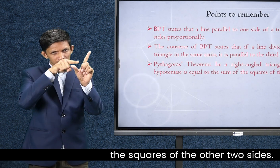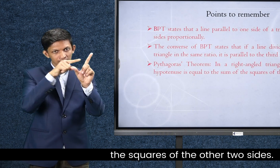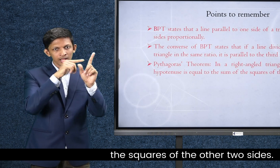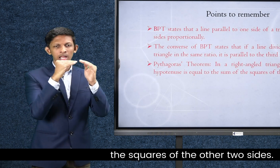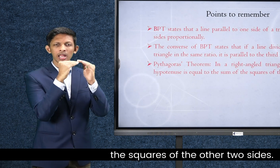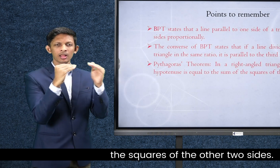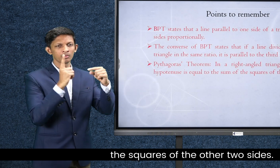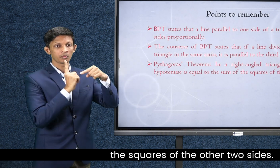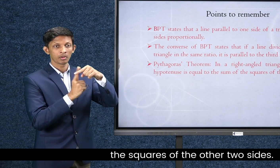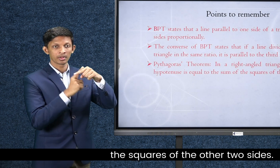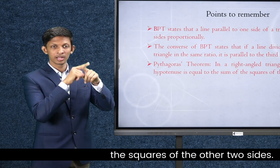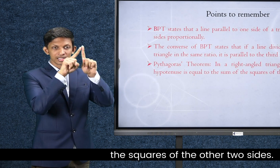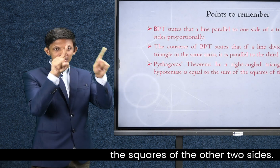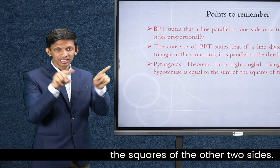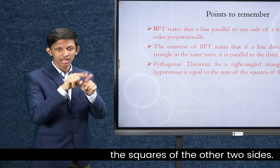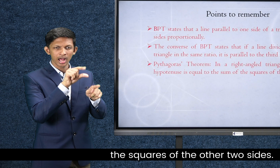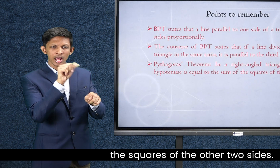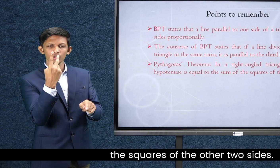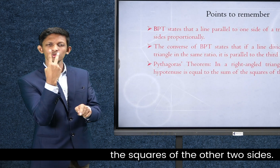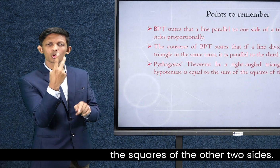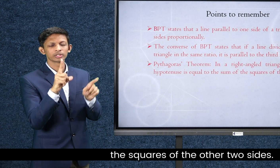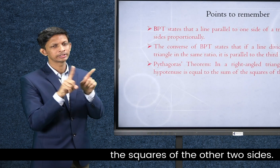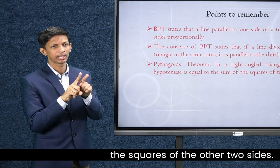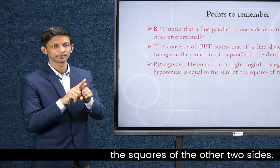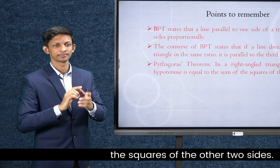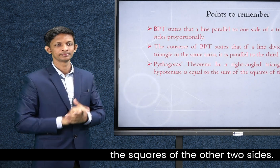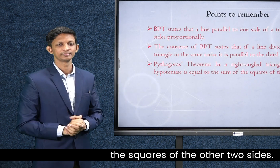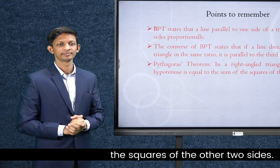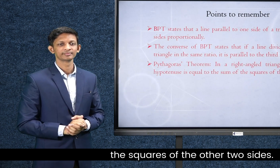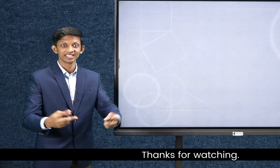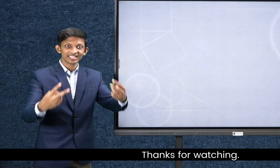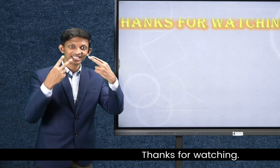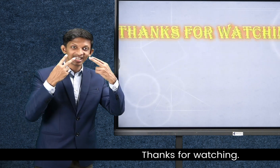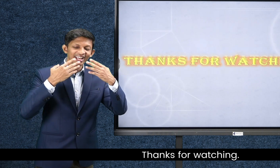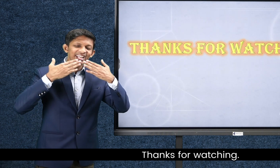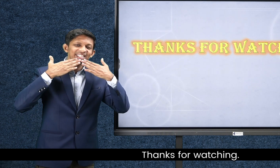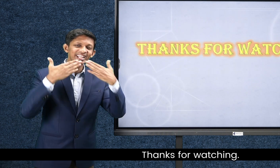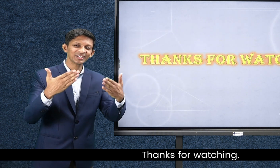other two sides. Thanks for watching.